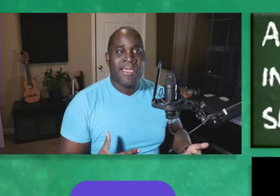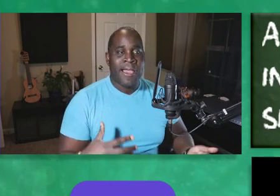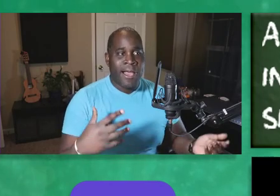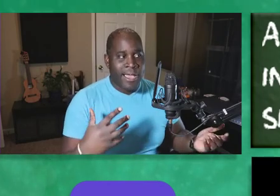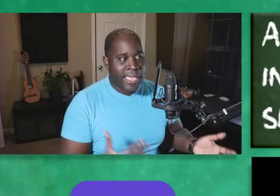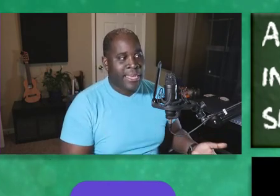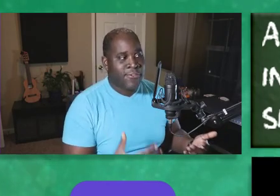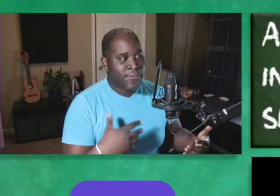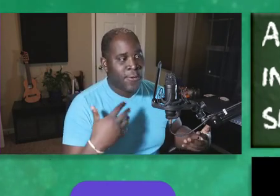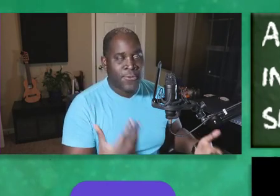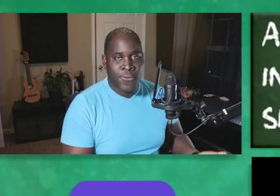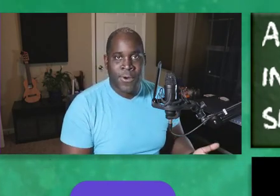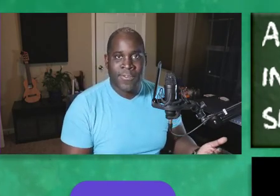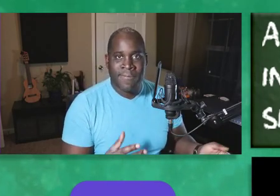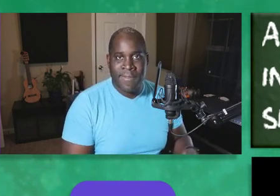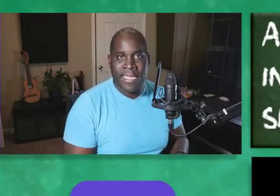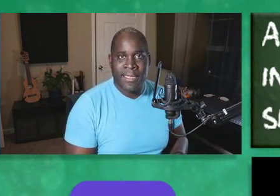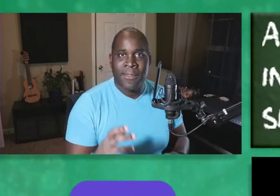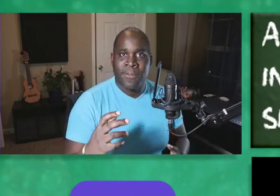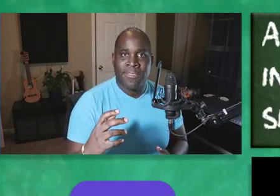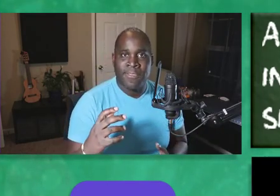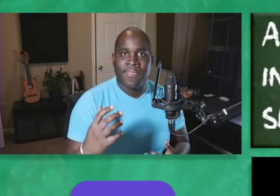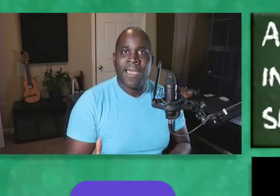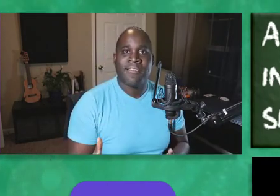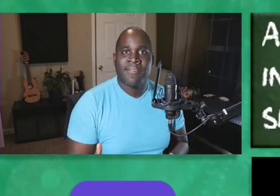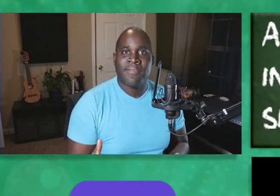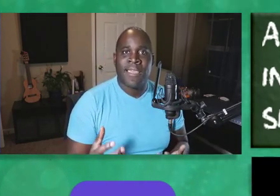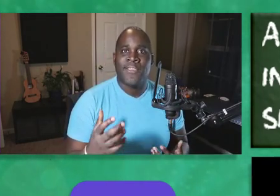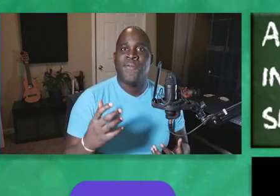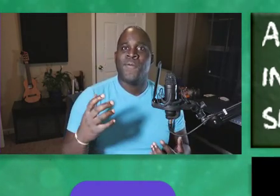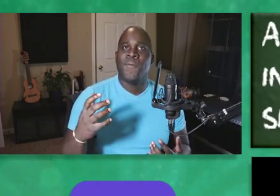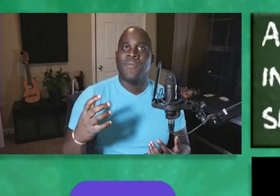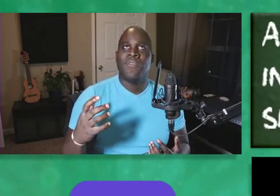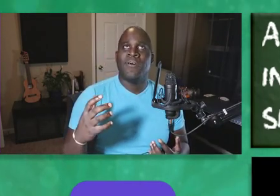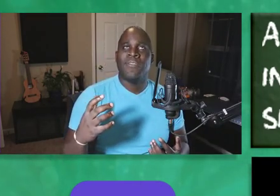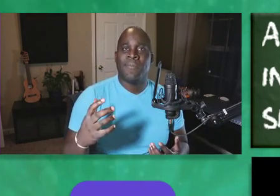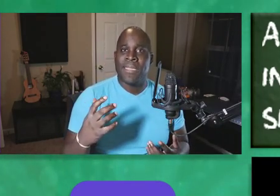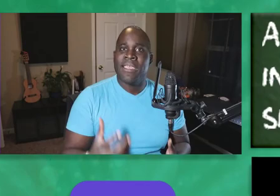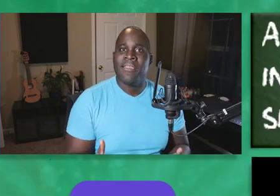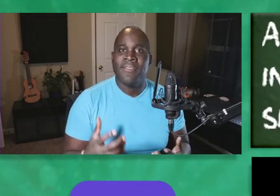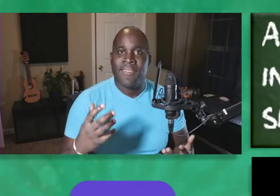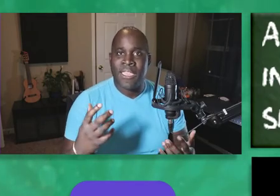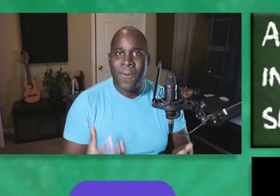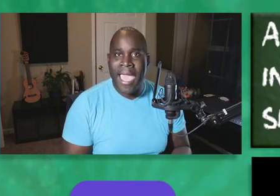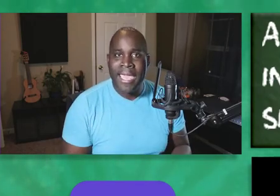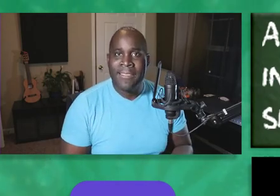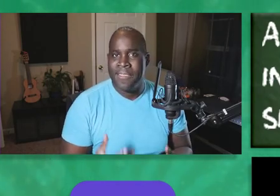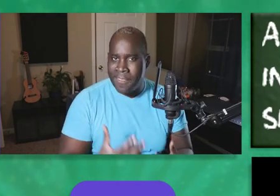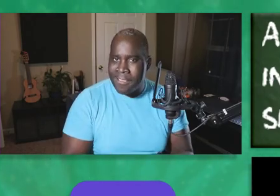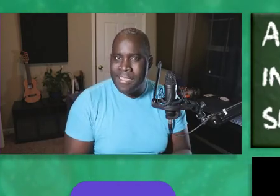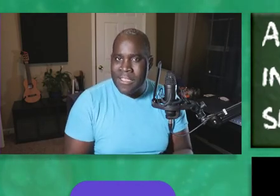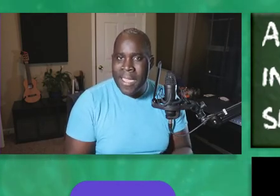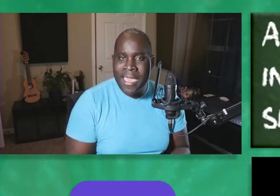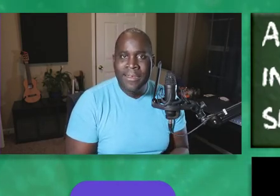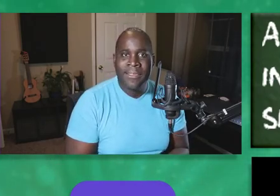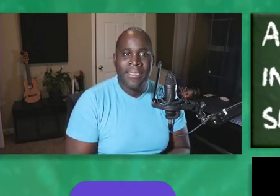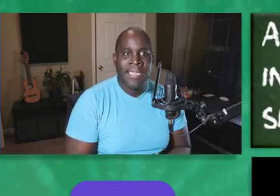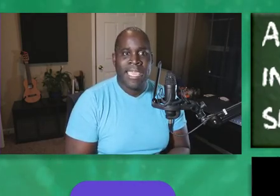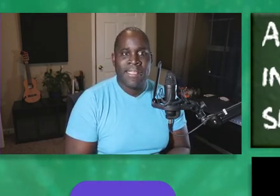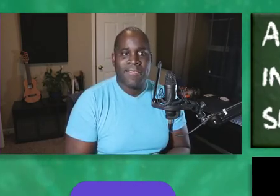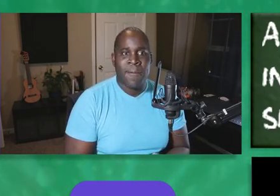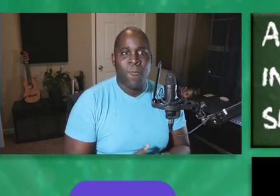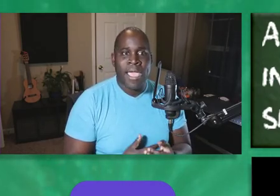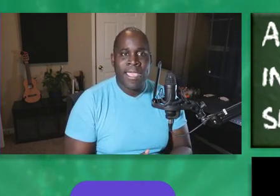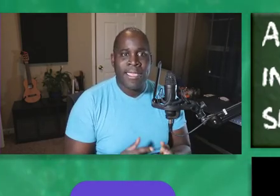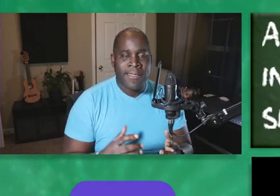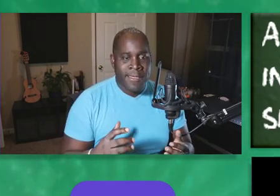And again, it just goes towards conveying the thoughts that you, the meaning that you had, the thoughts that you had,